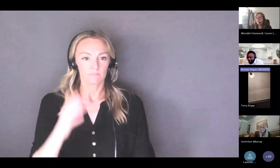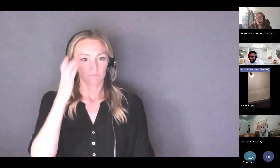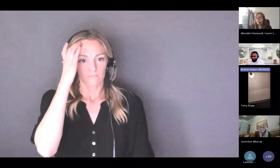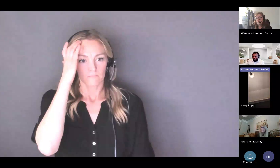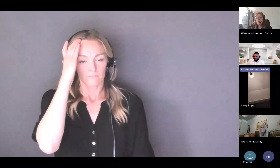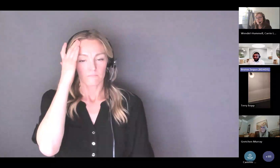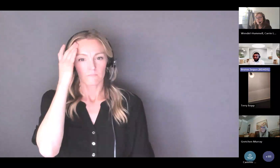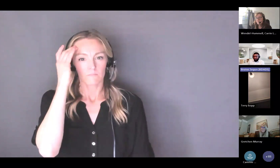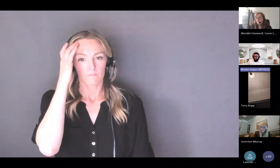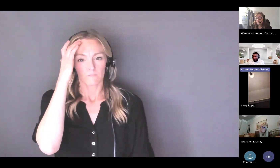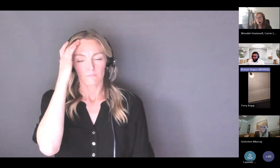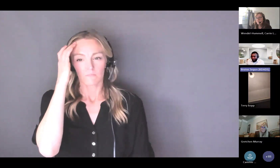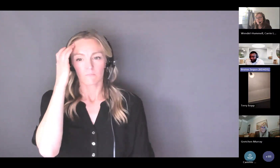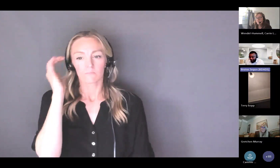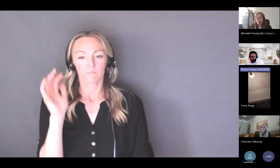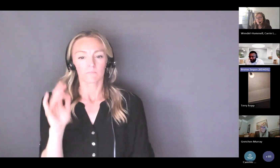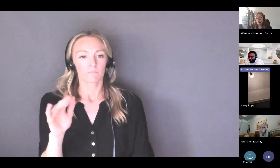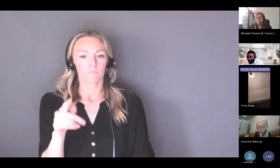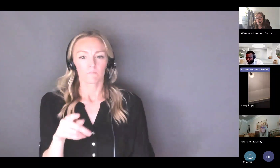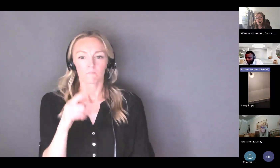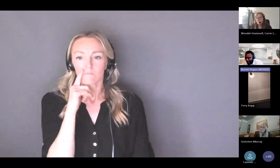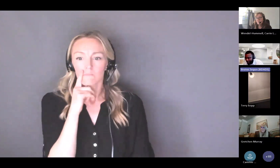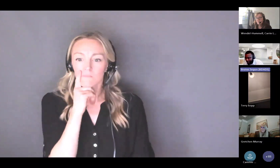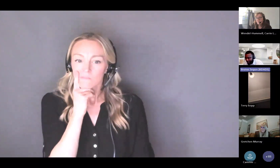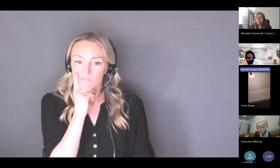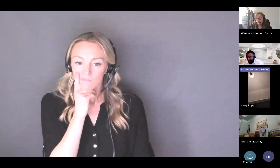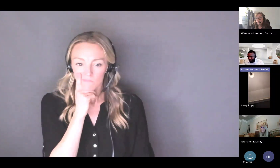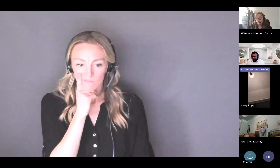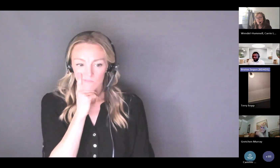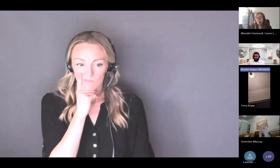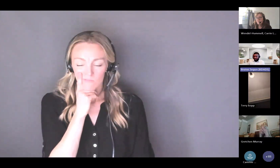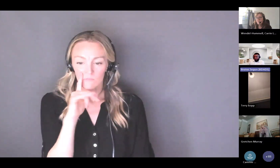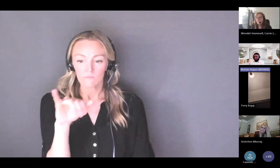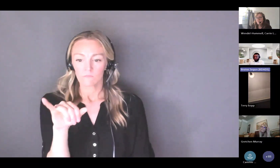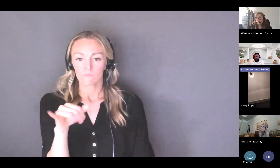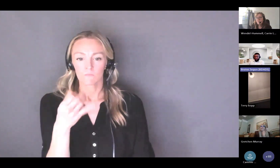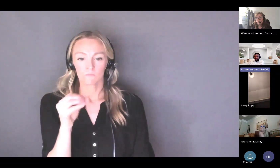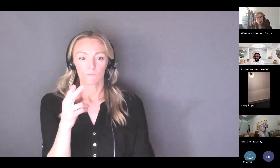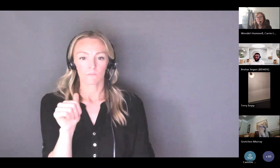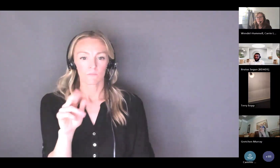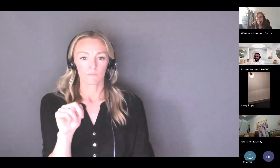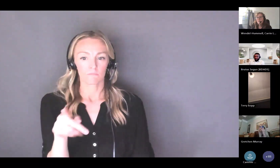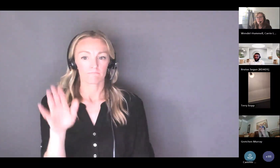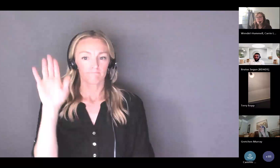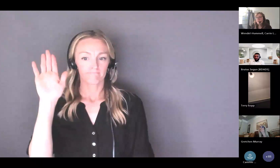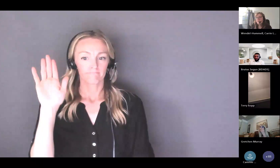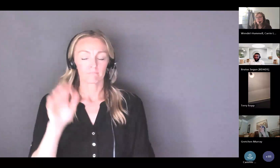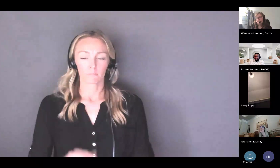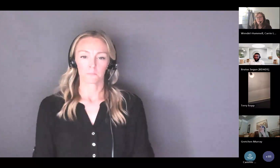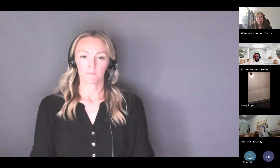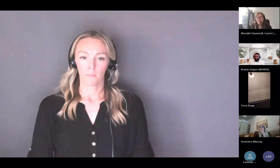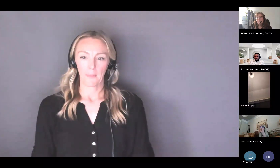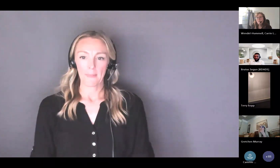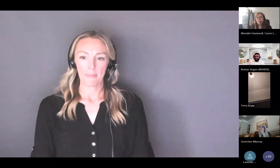have Johan, do you want to go next? I think you have your hand up.